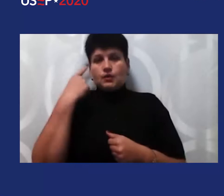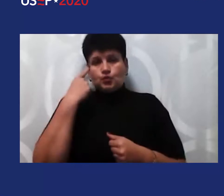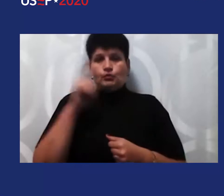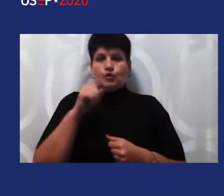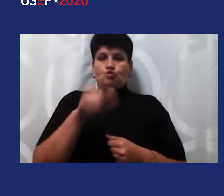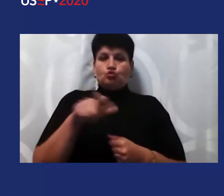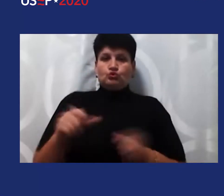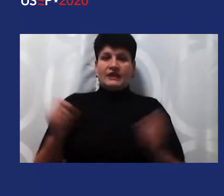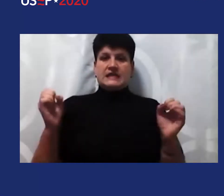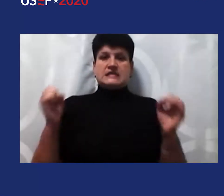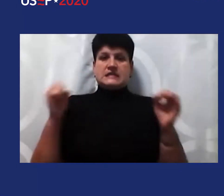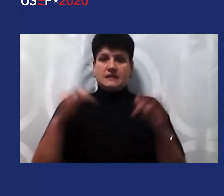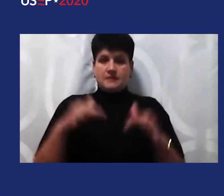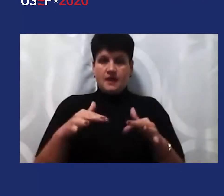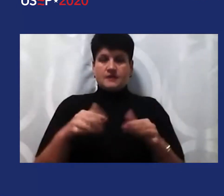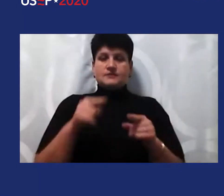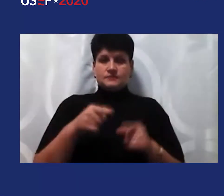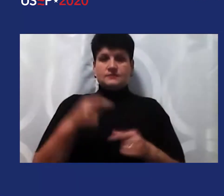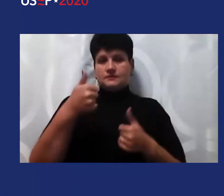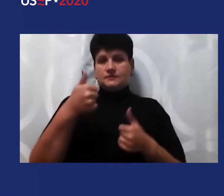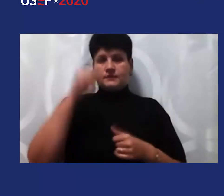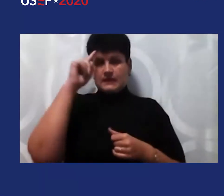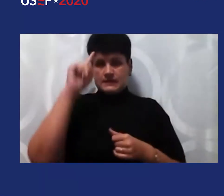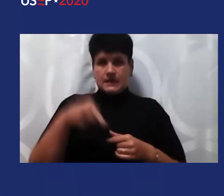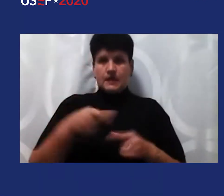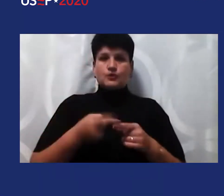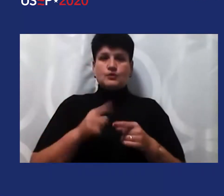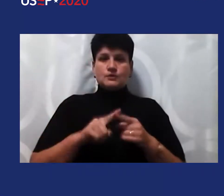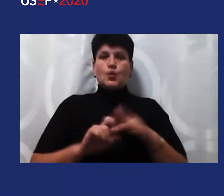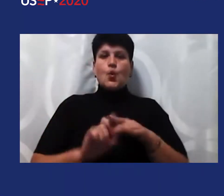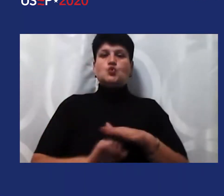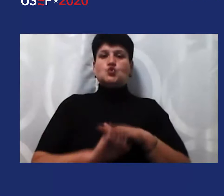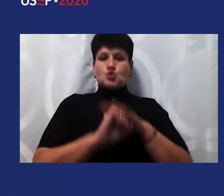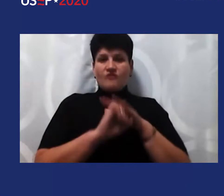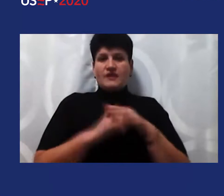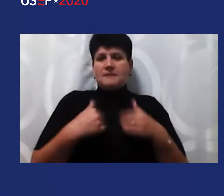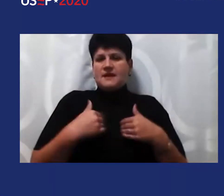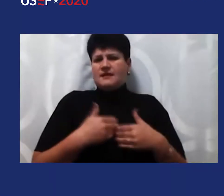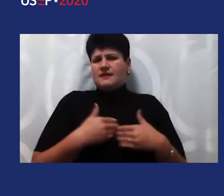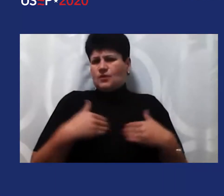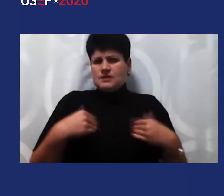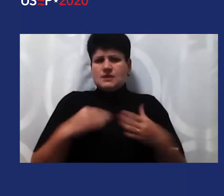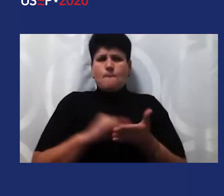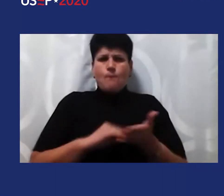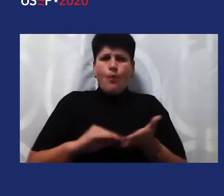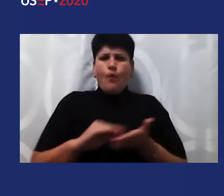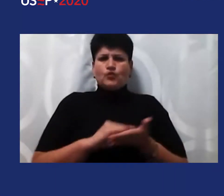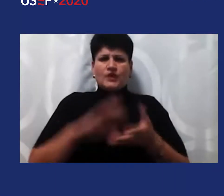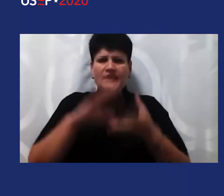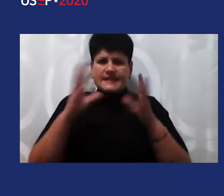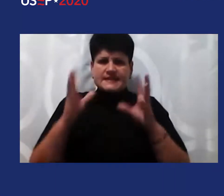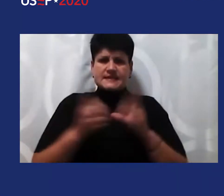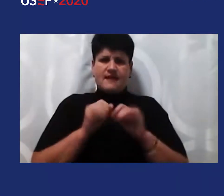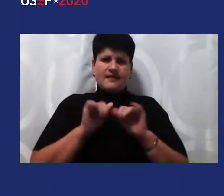You have raised a very broad question. I think people that are there